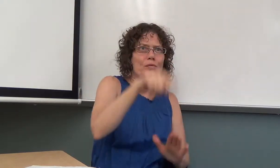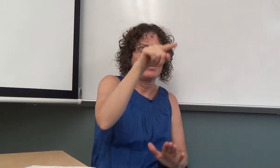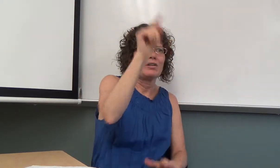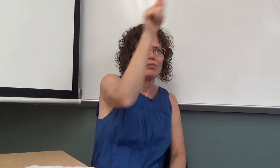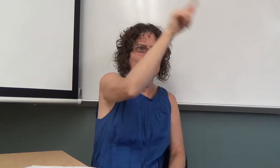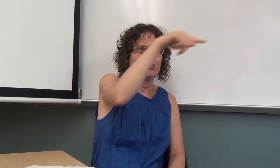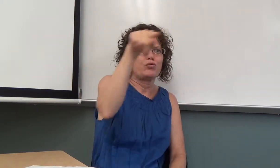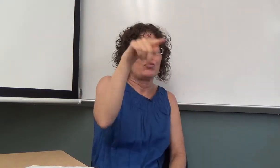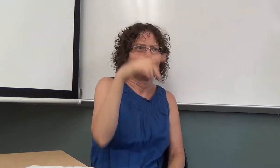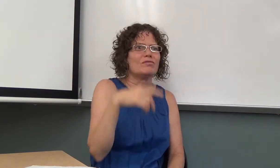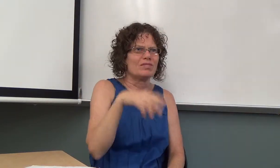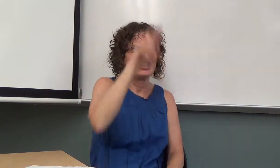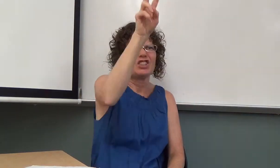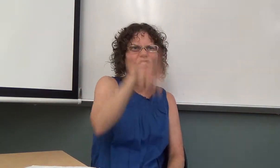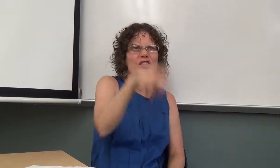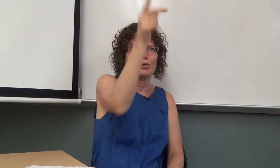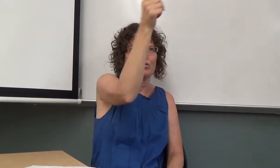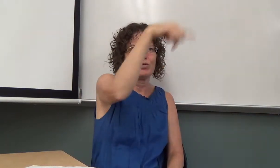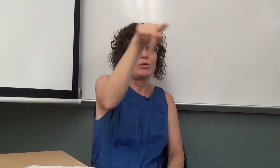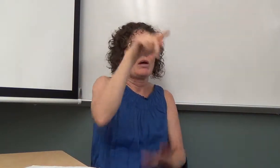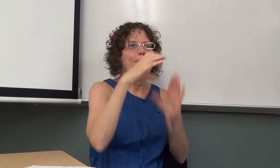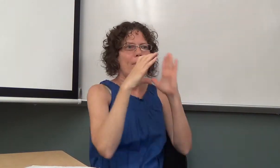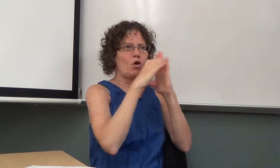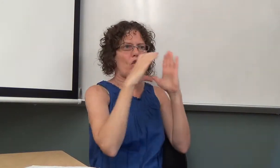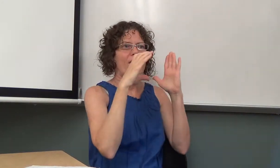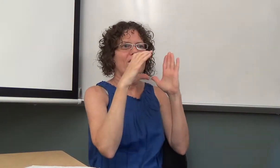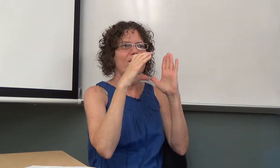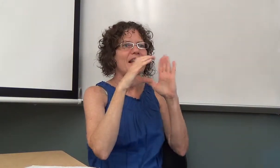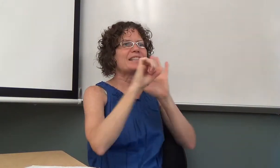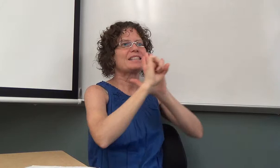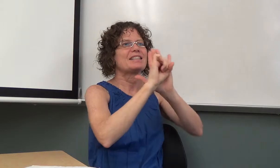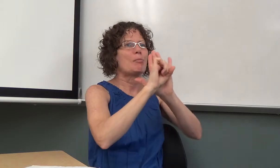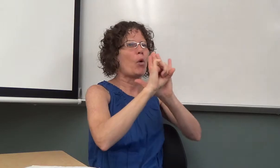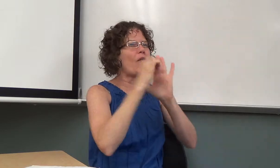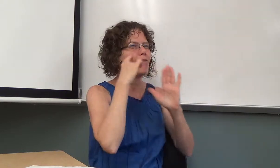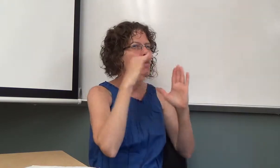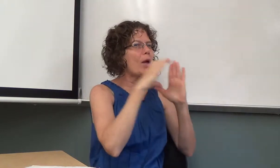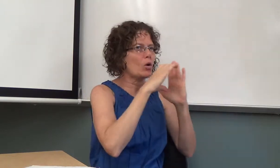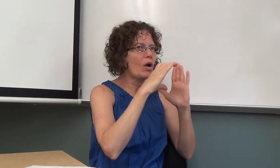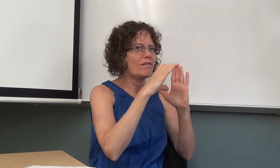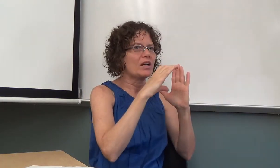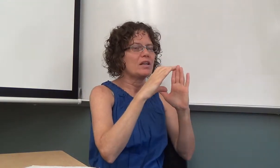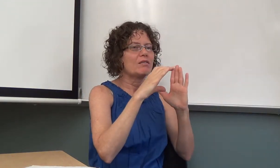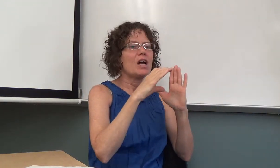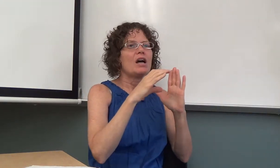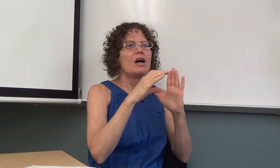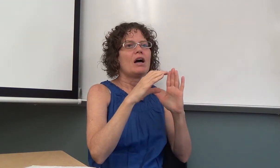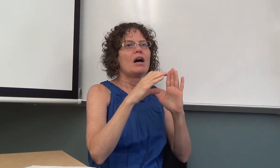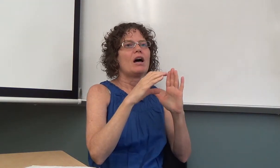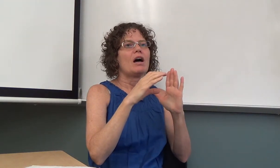type one double-spaced paragraph. That means you must have a minimum